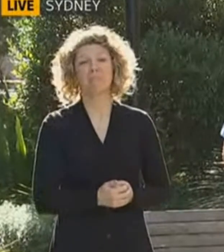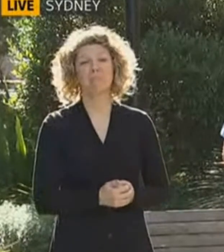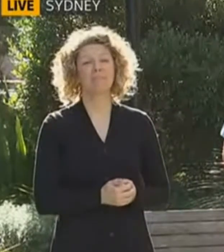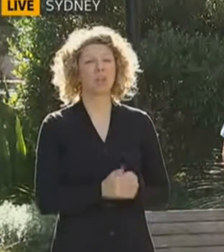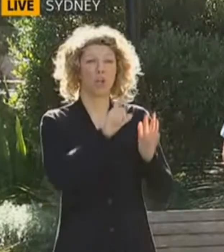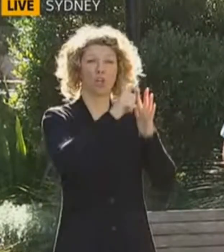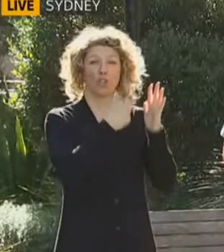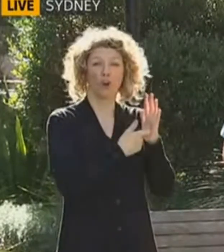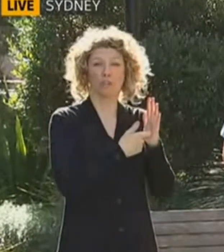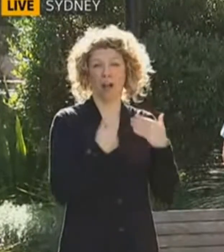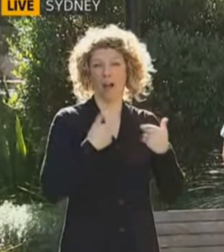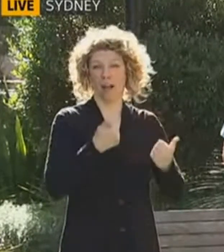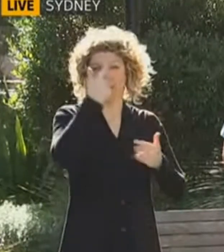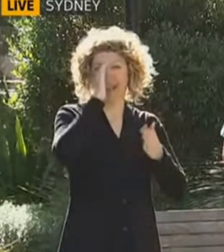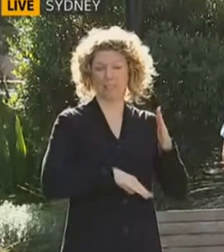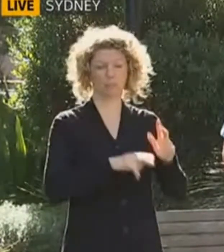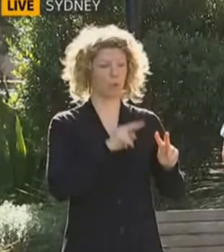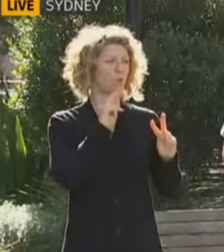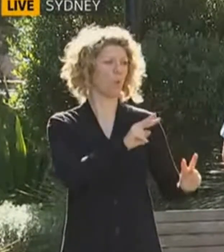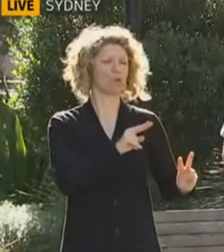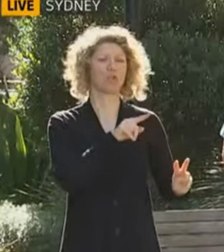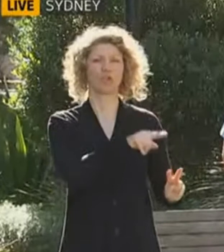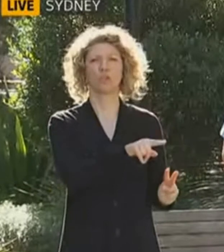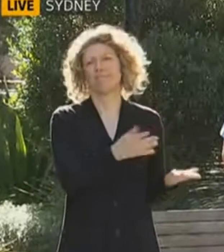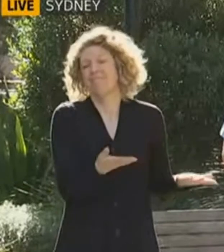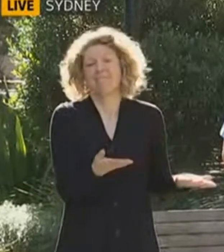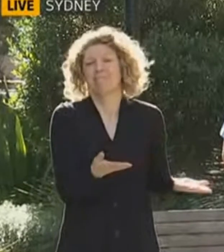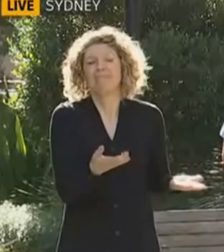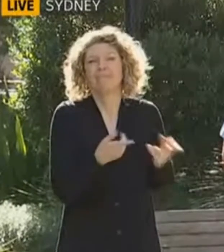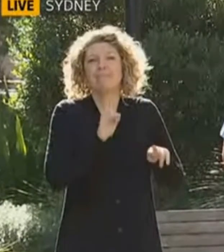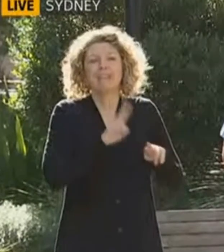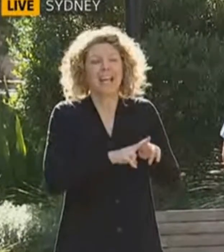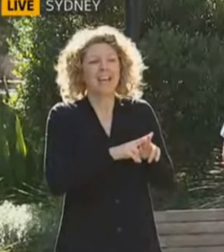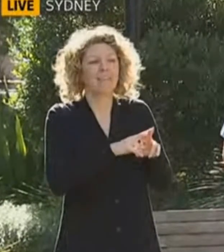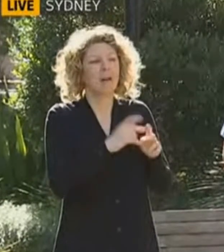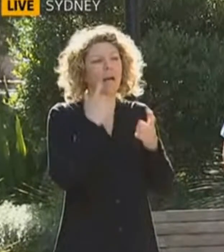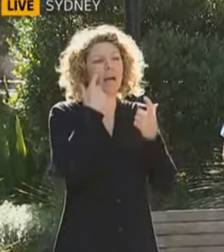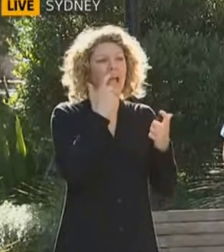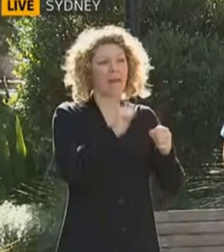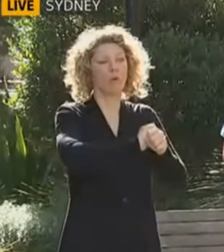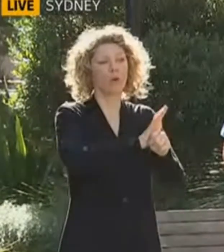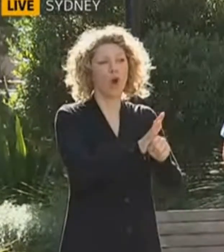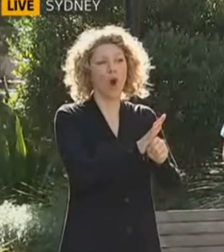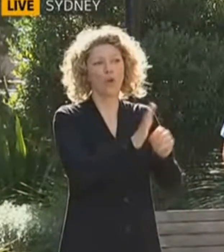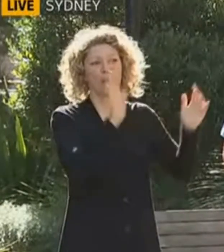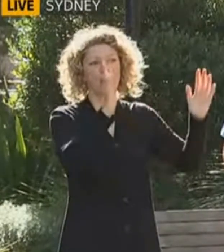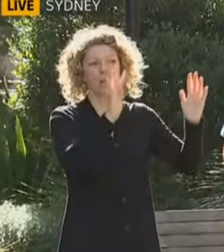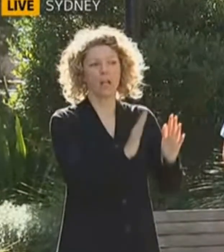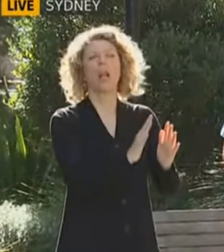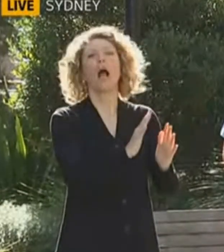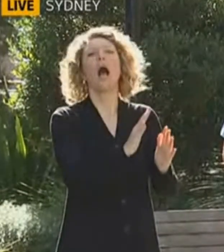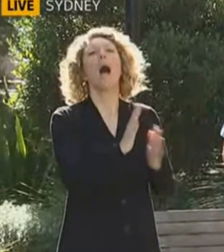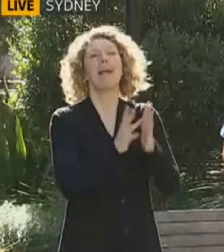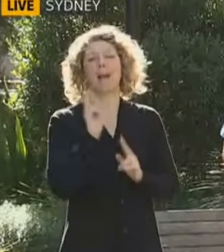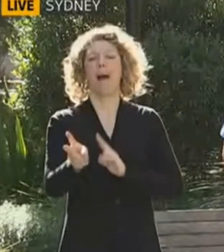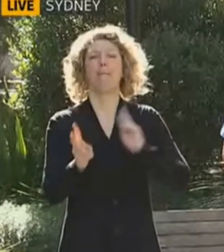us primarily is the health advice, because if you're not in control of the virus, you're not in control of the economy or the prospect of your people being employed and having a